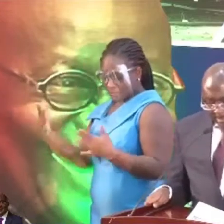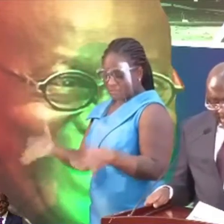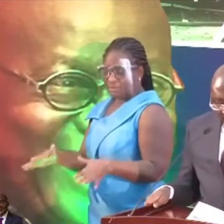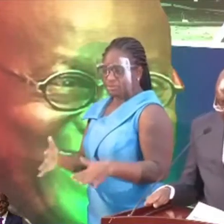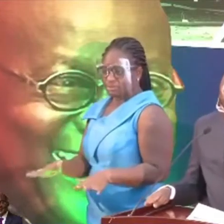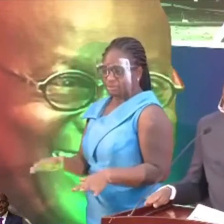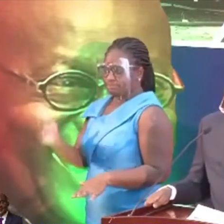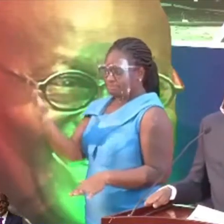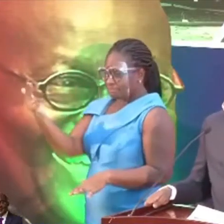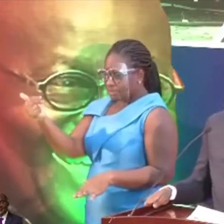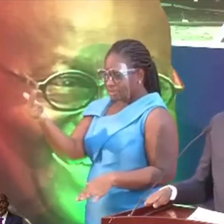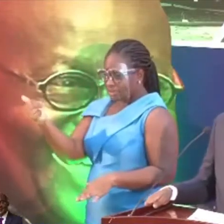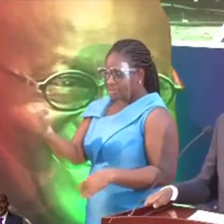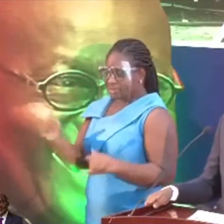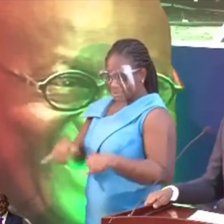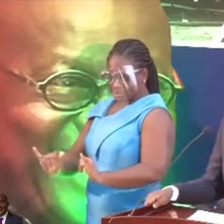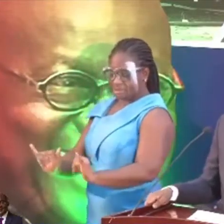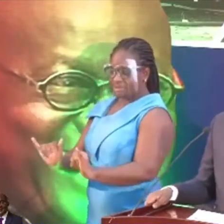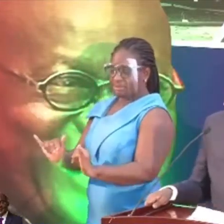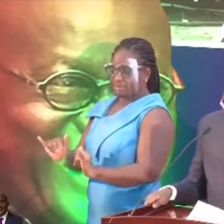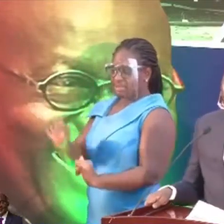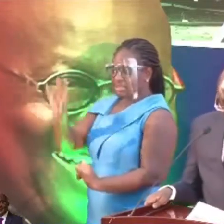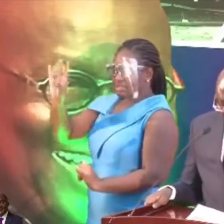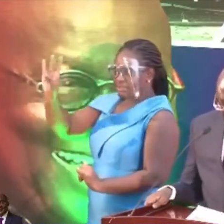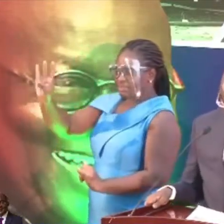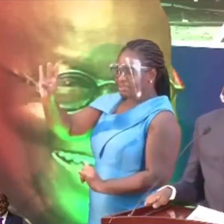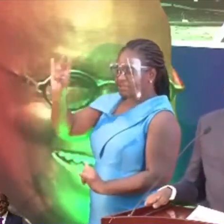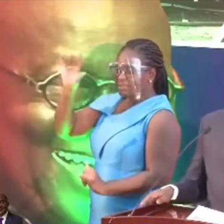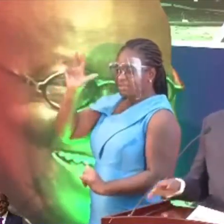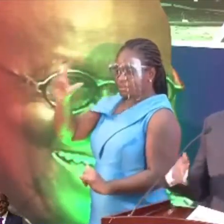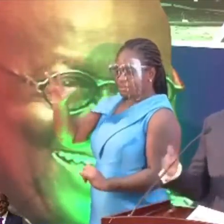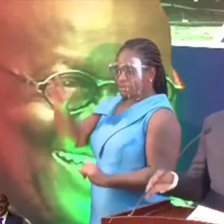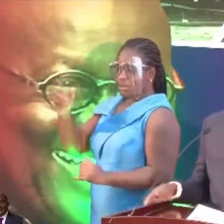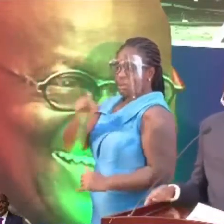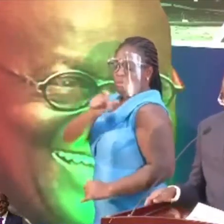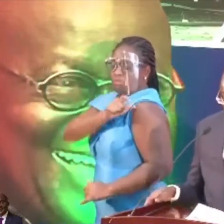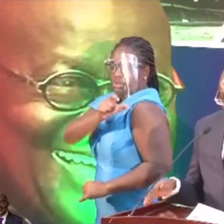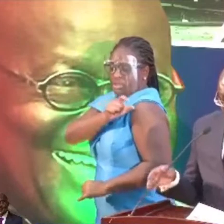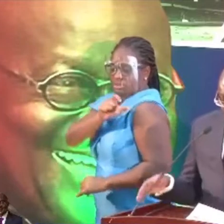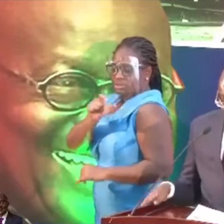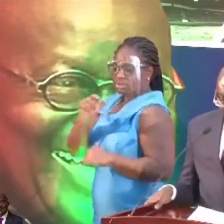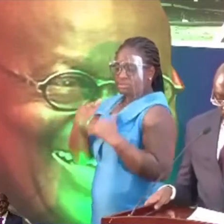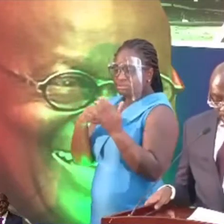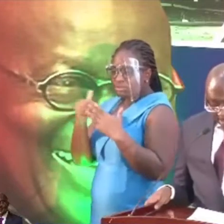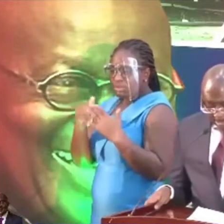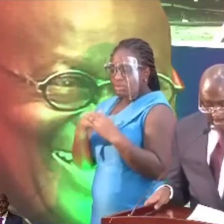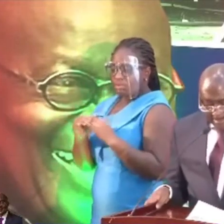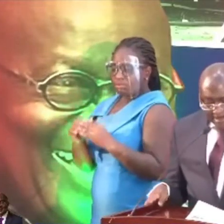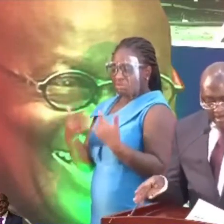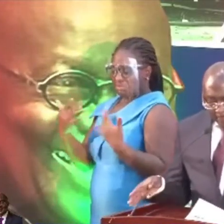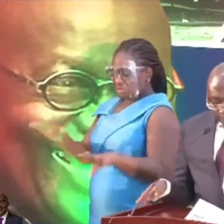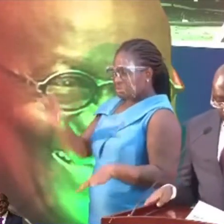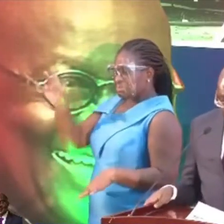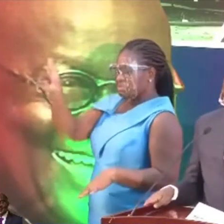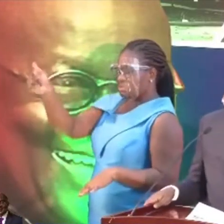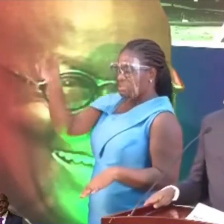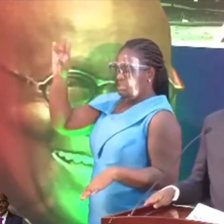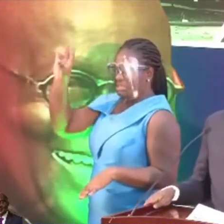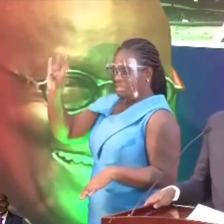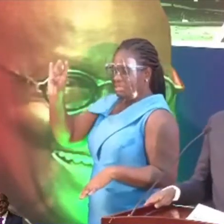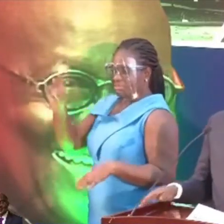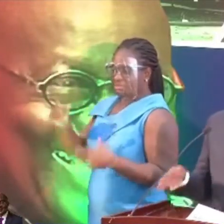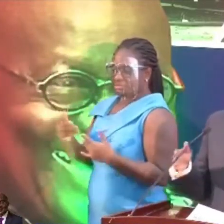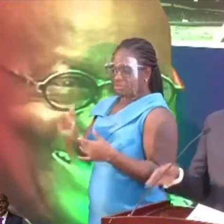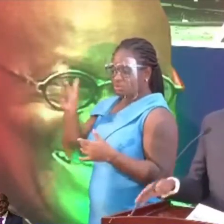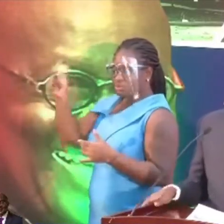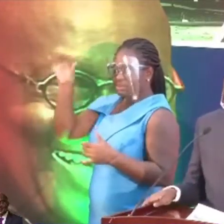completed, 13 ongoing. 73 police stations are being constructed. We've completed 29 and 44 are